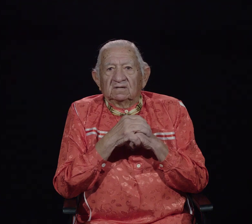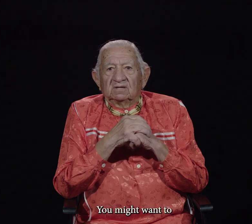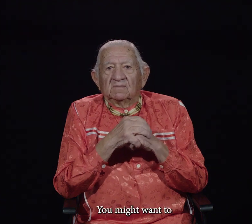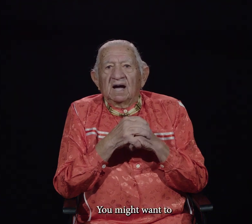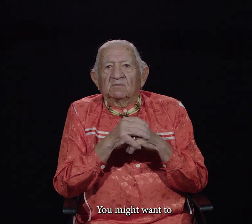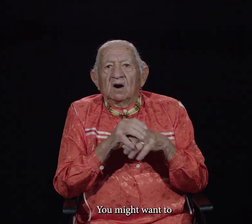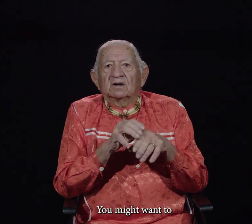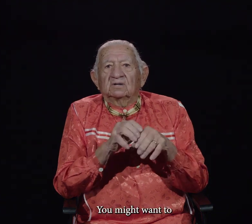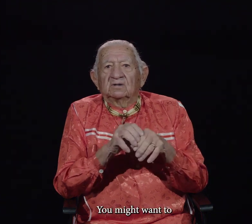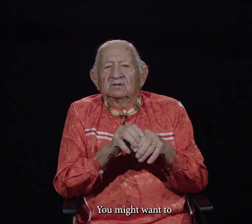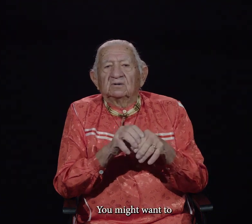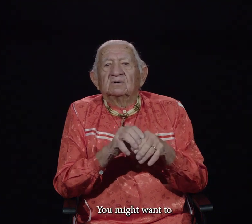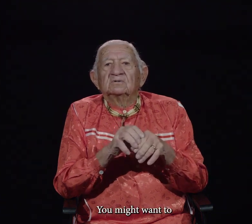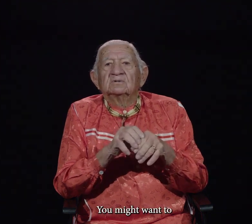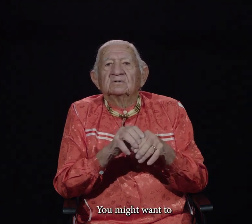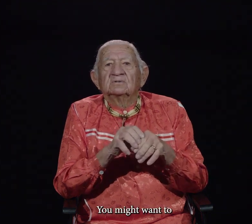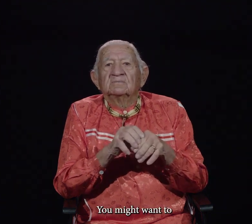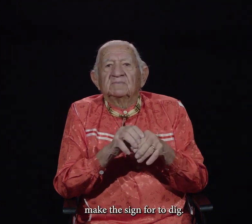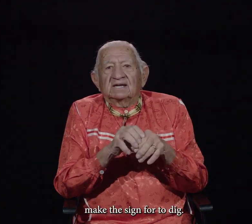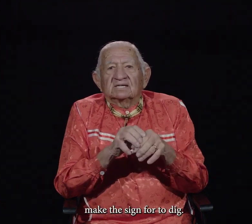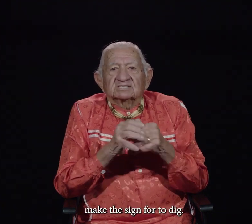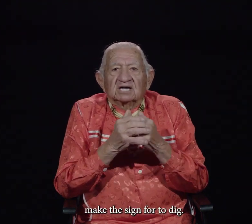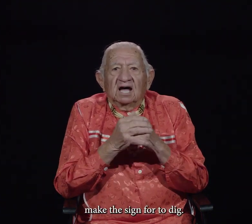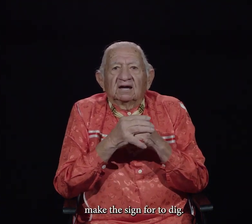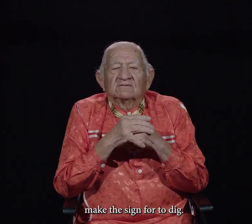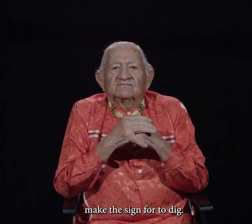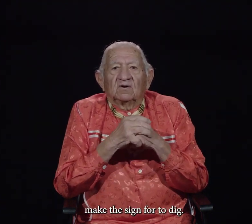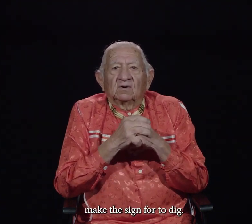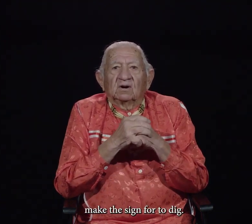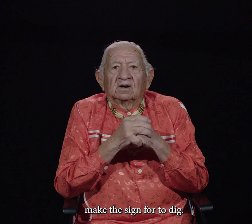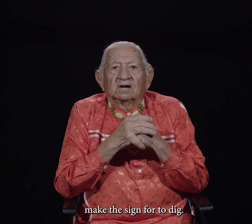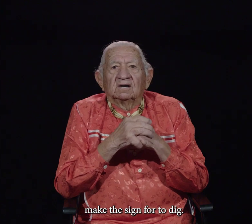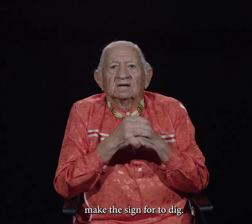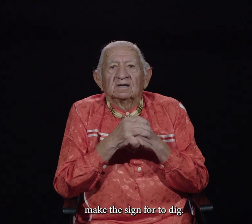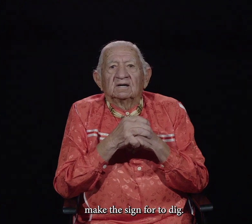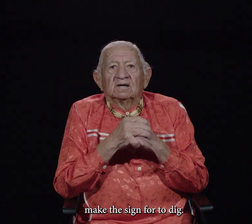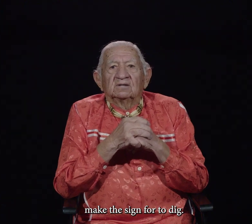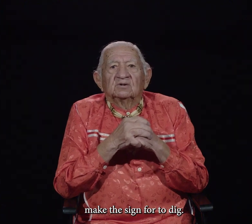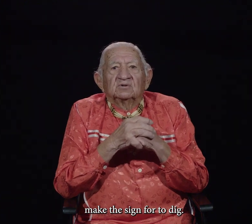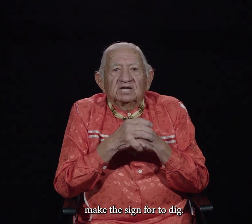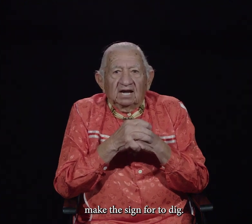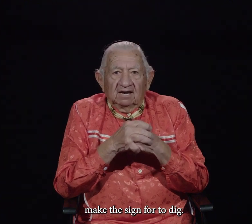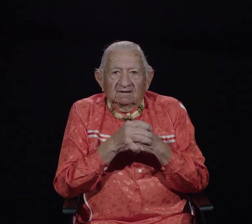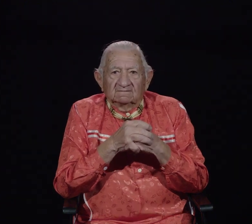You might want to make the sign for to dig.